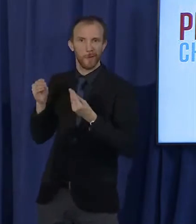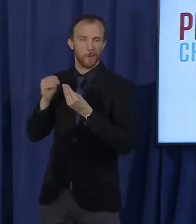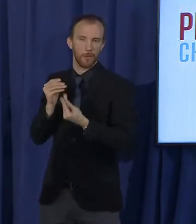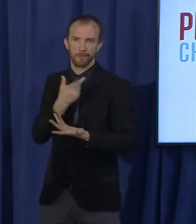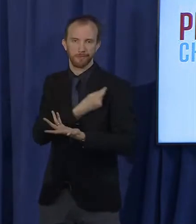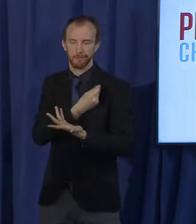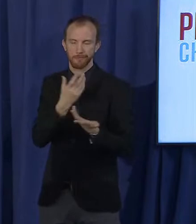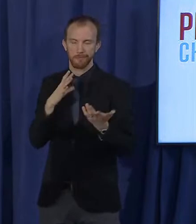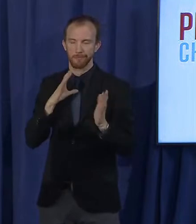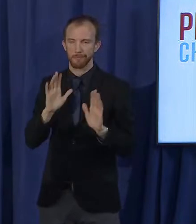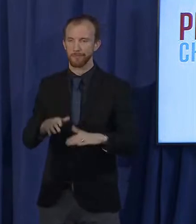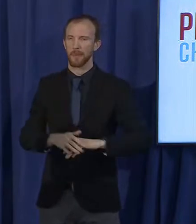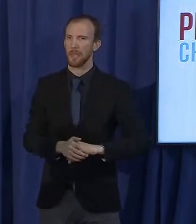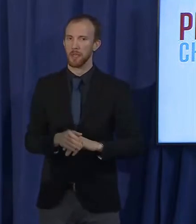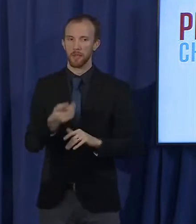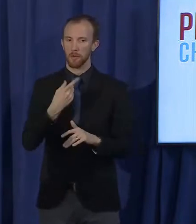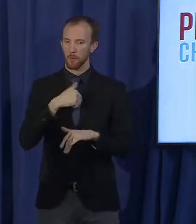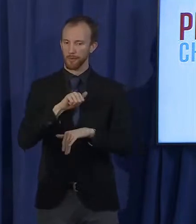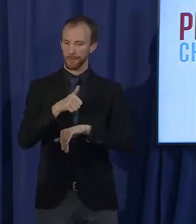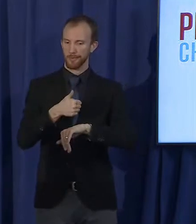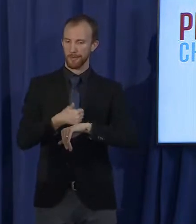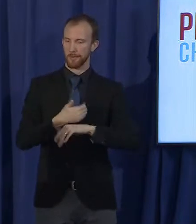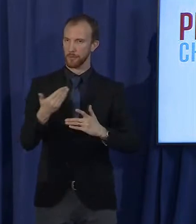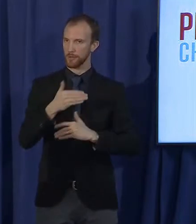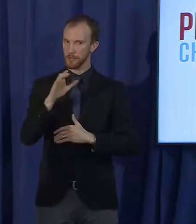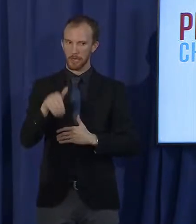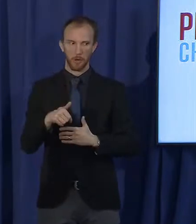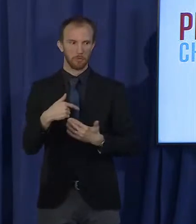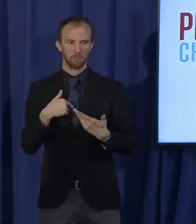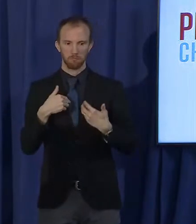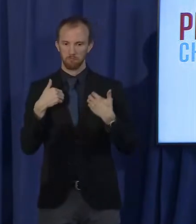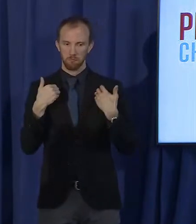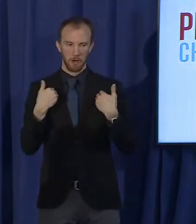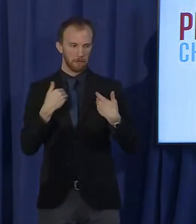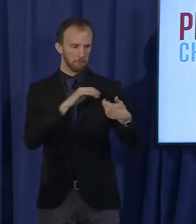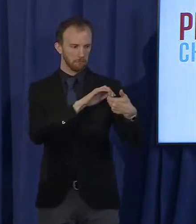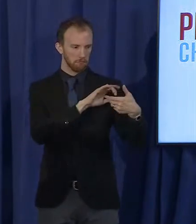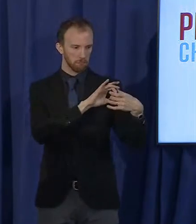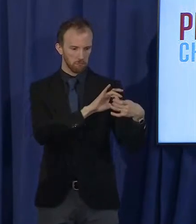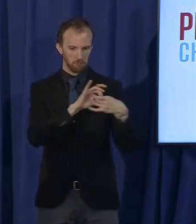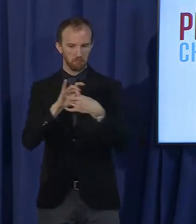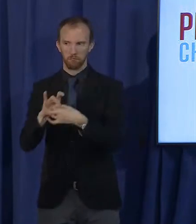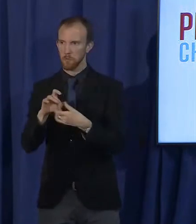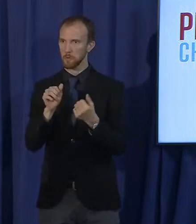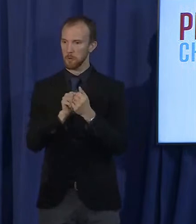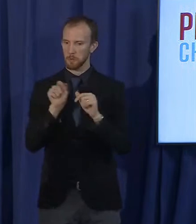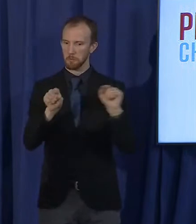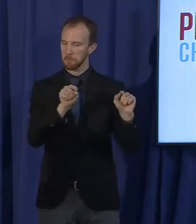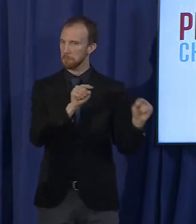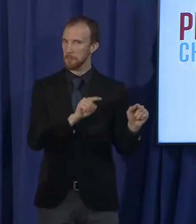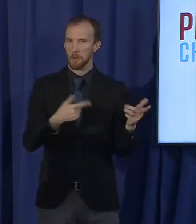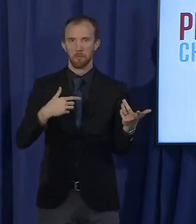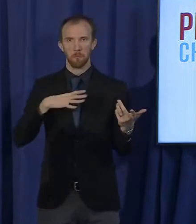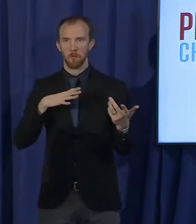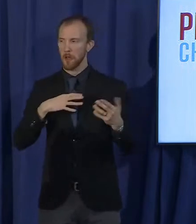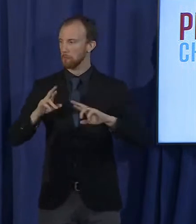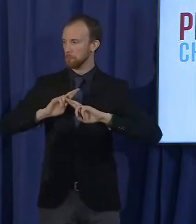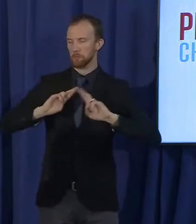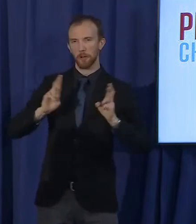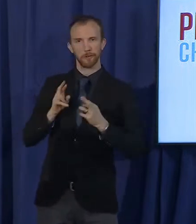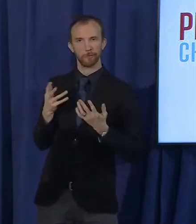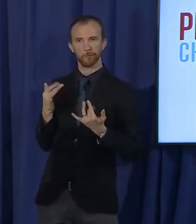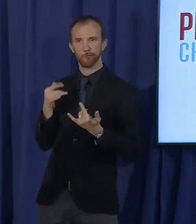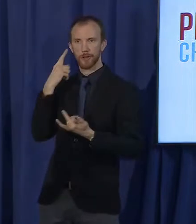again, really set up to be able to use pharmacies. We're already using them and just waiting for more vaccine to be available. Okay,